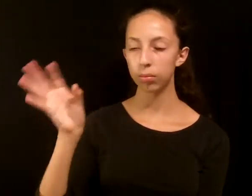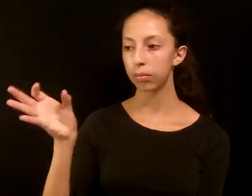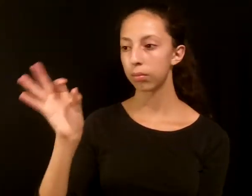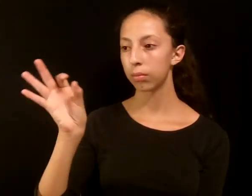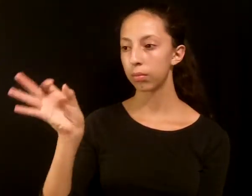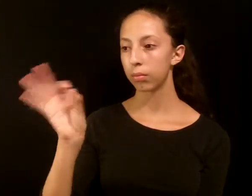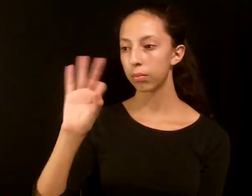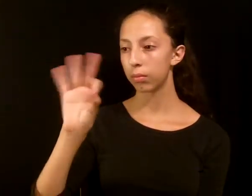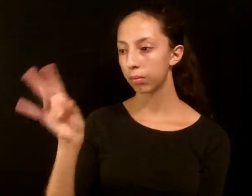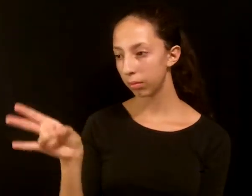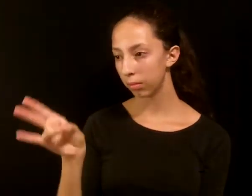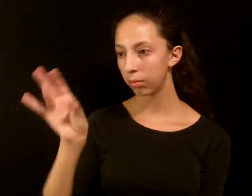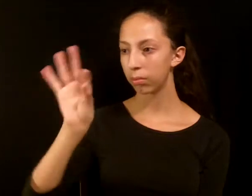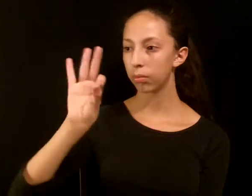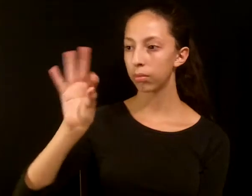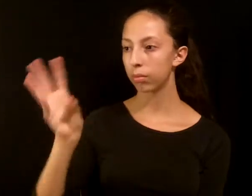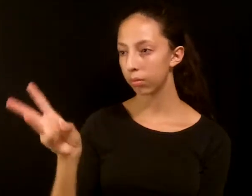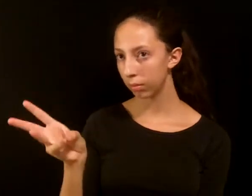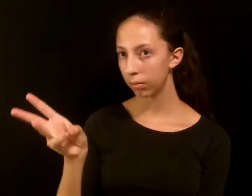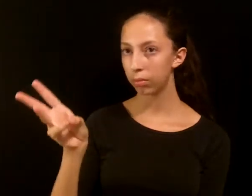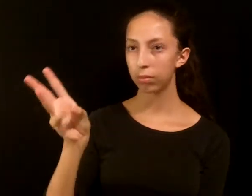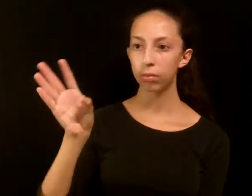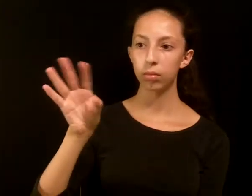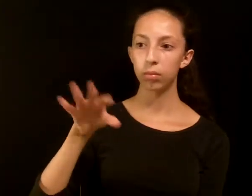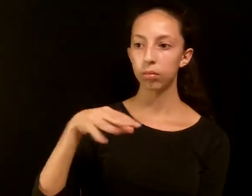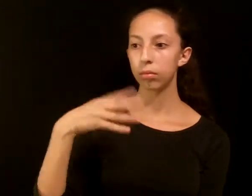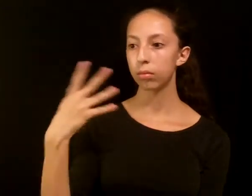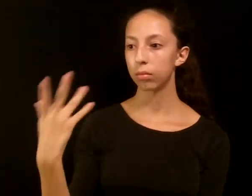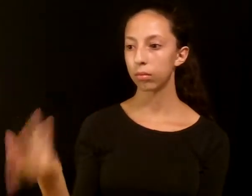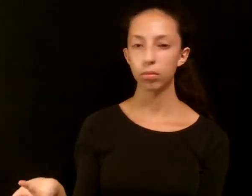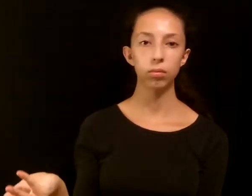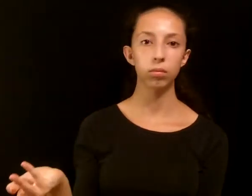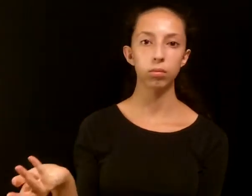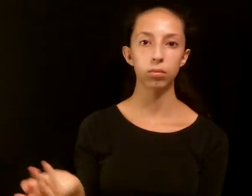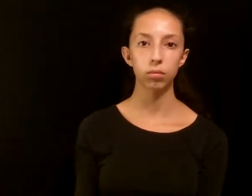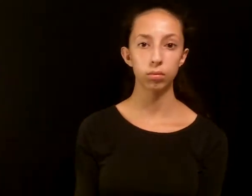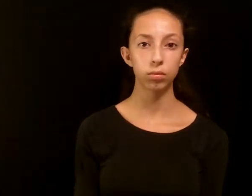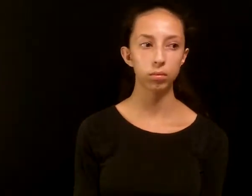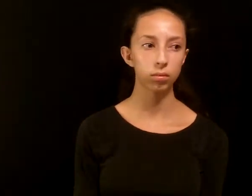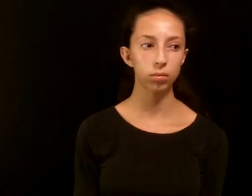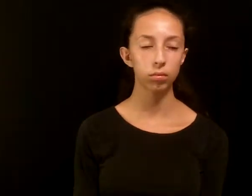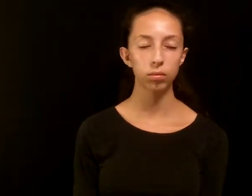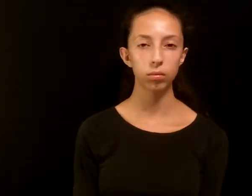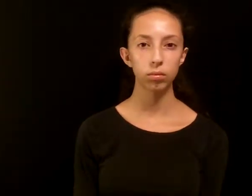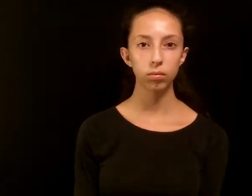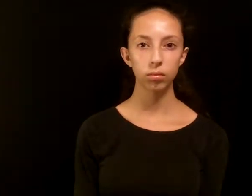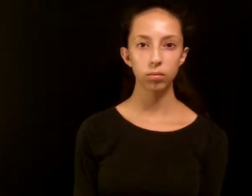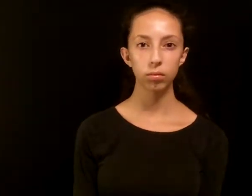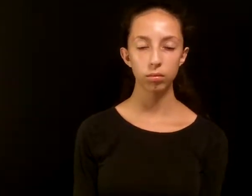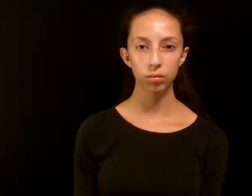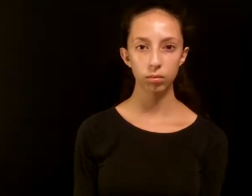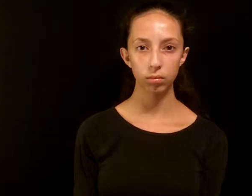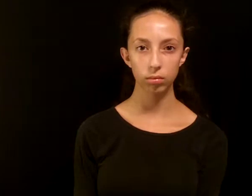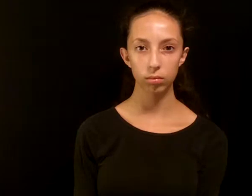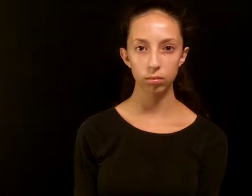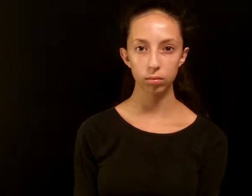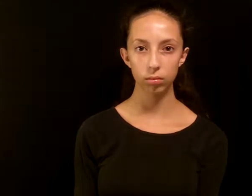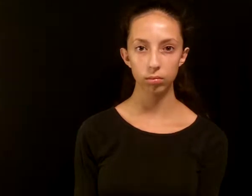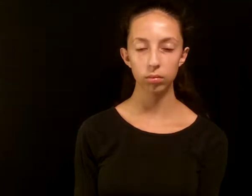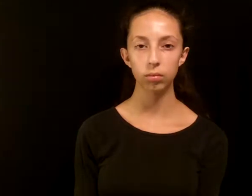97, 96. There's a natural rocking motion. You'll see that happen if it happens with you. You don't need to exaggerate